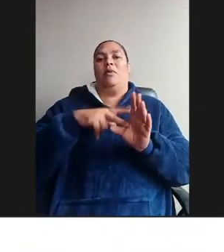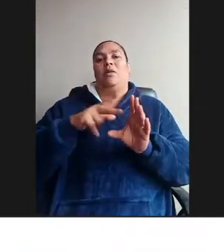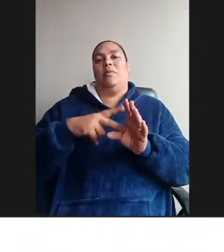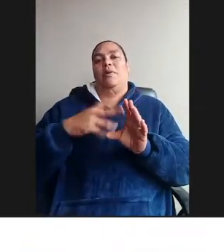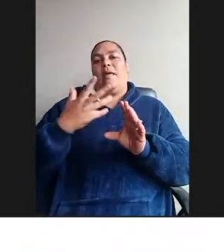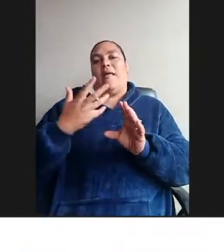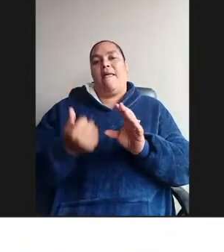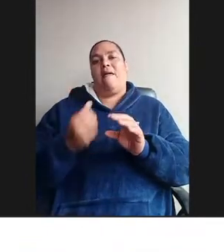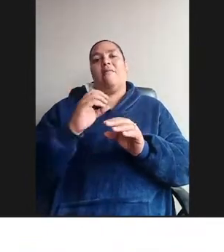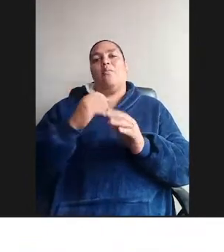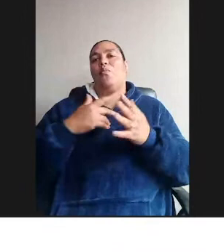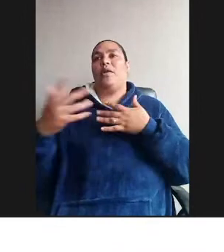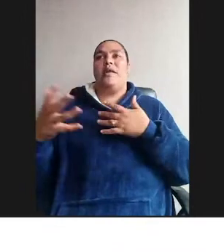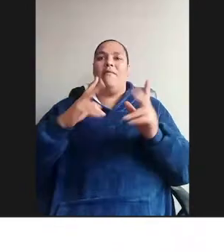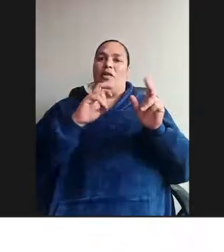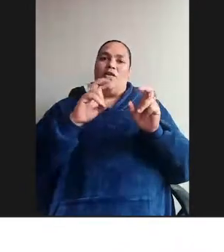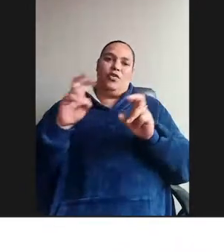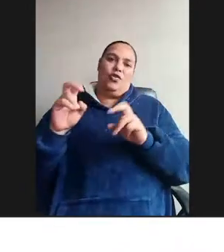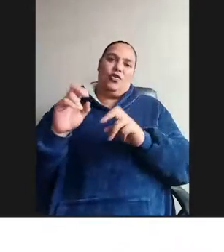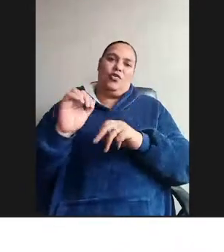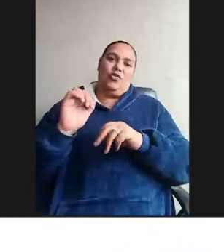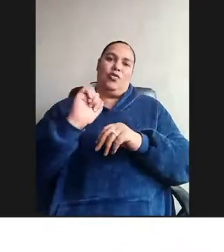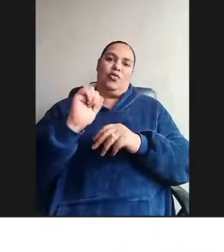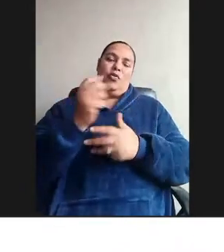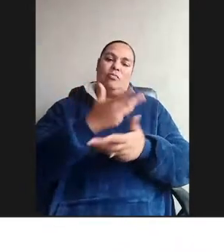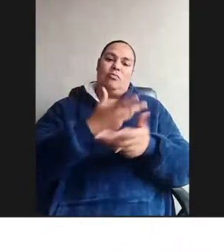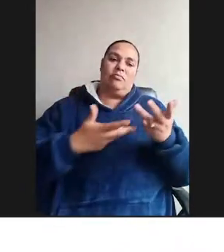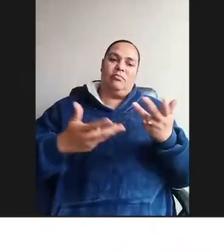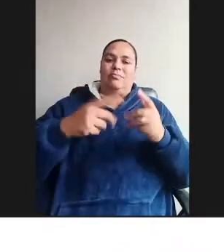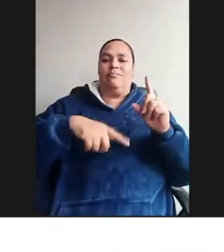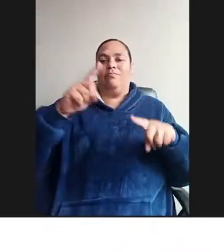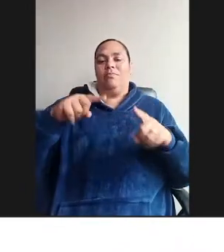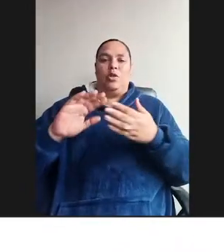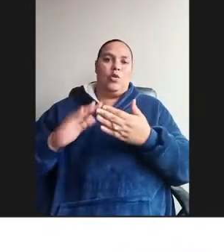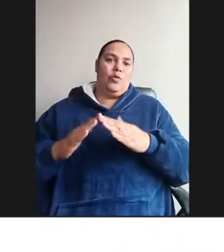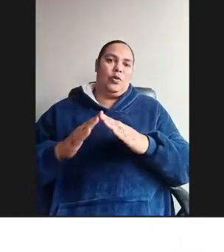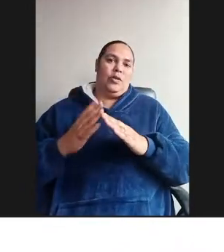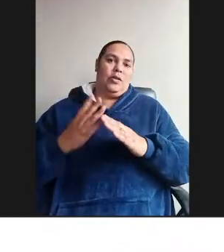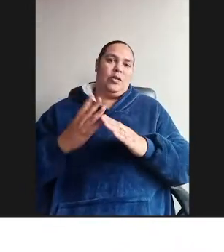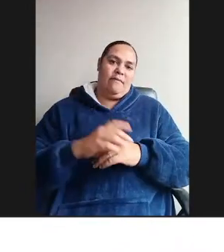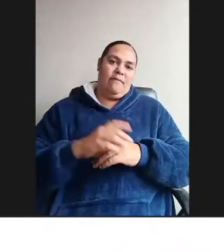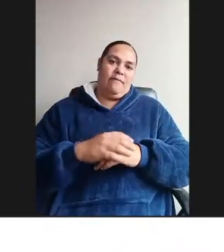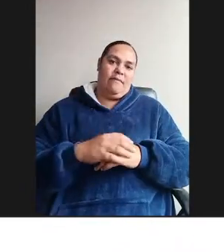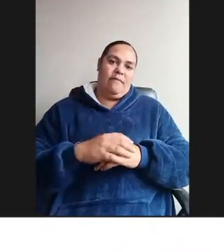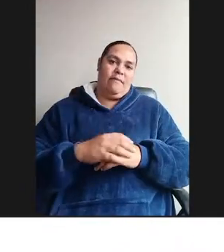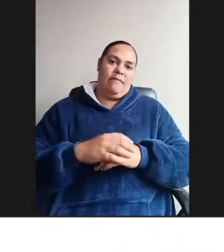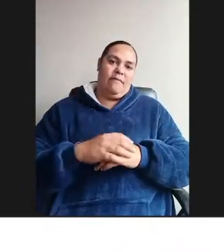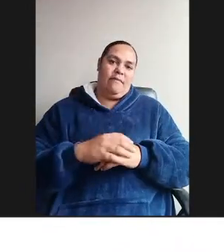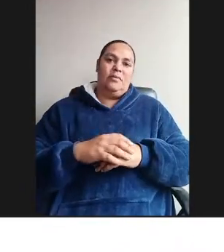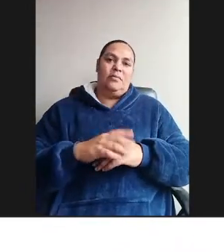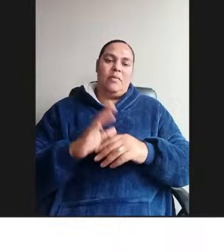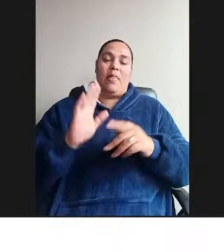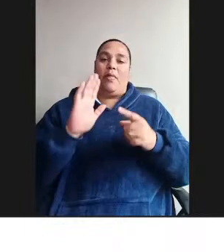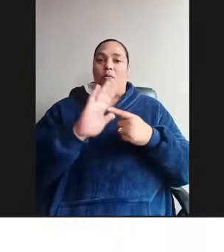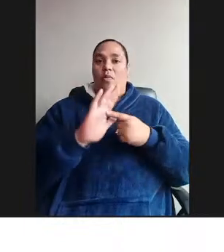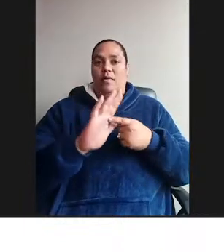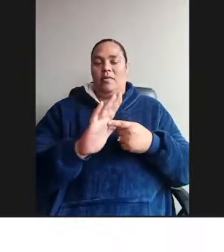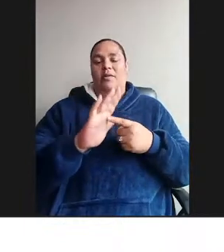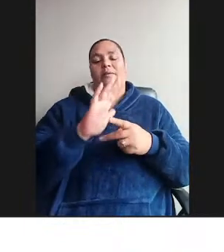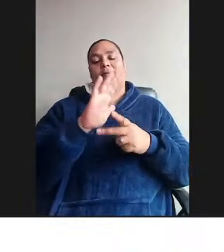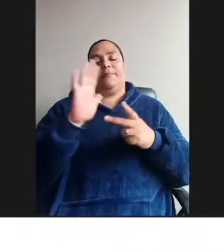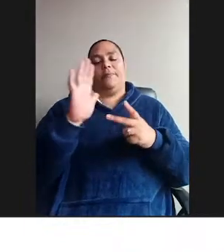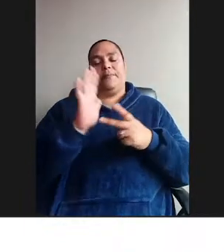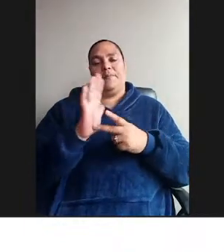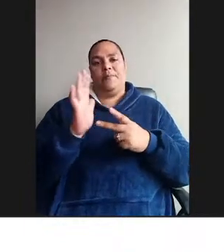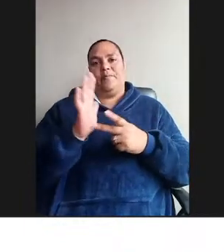whichever issue we engage with the various communities? That is the one thing. And then also in